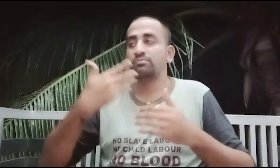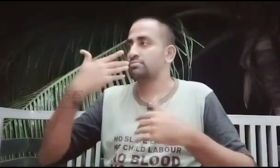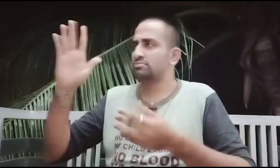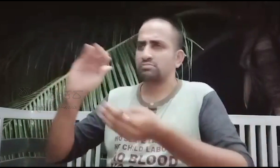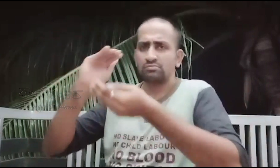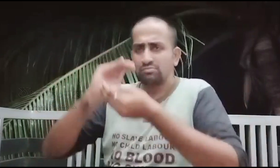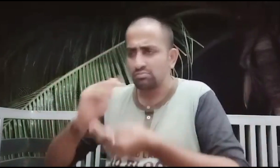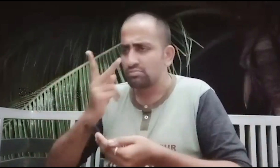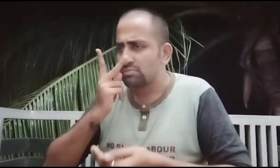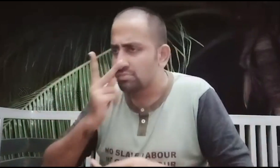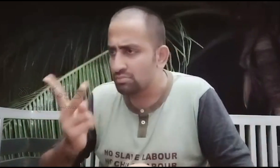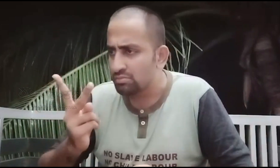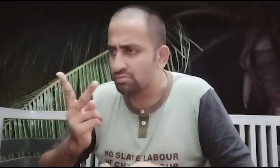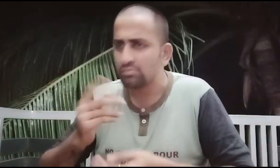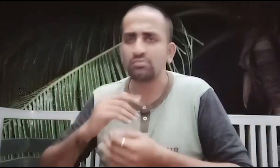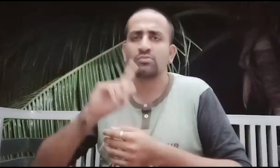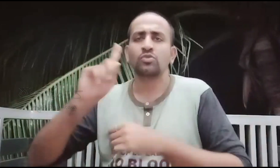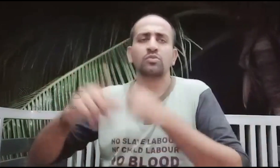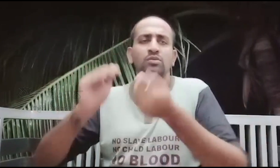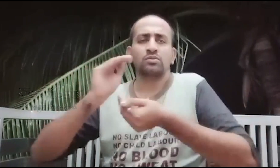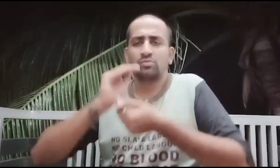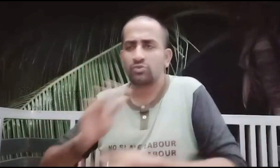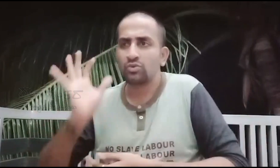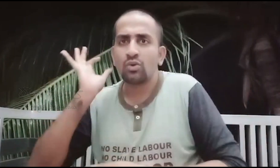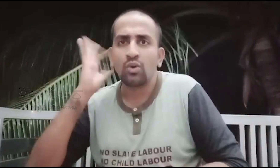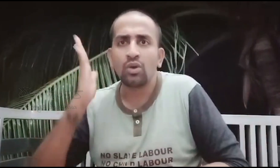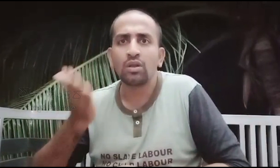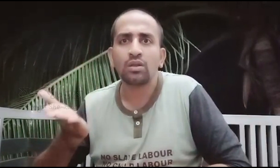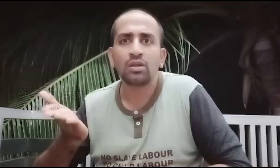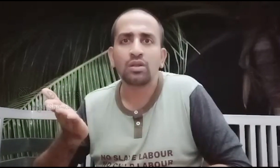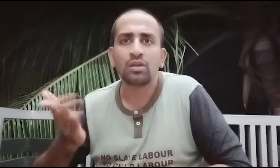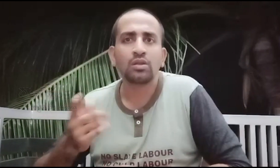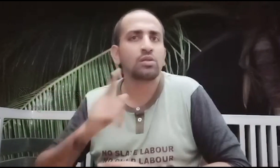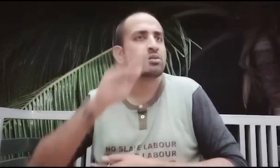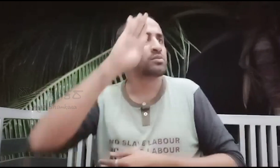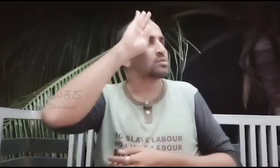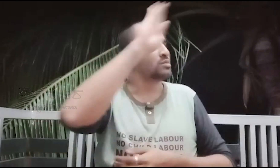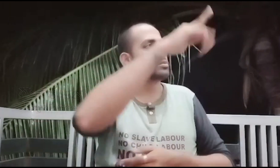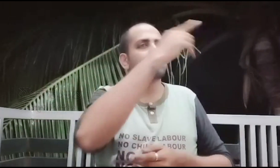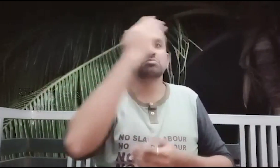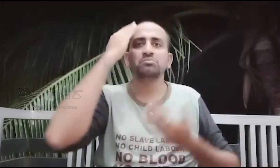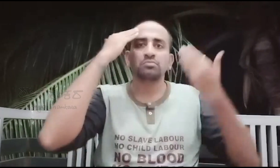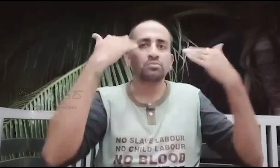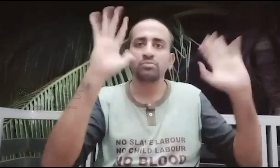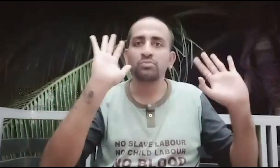his house. He kept it safe and he watched. Next day, the eggs were golden again.